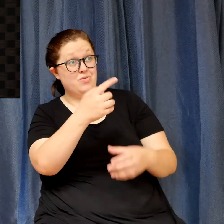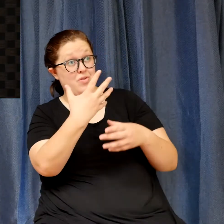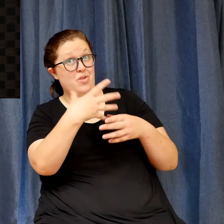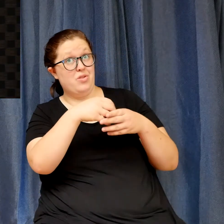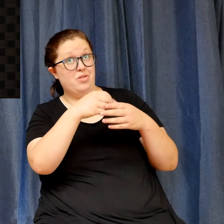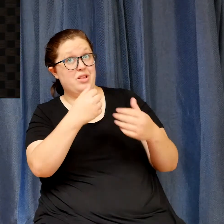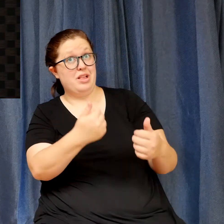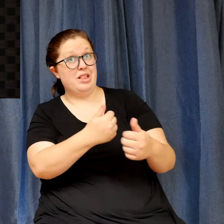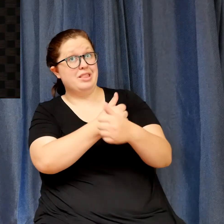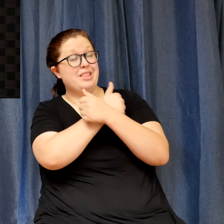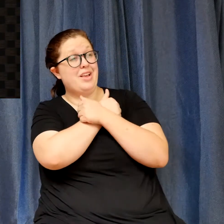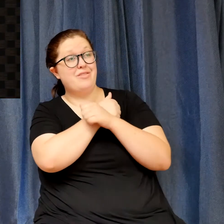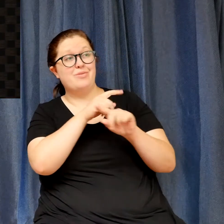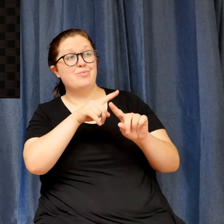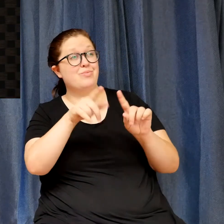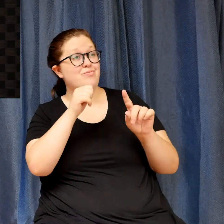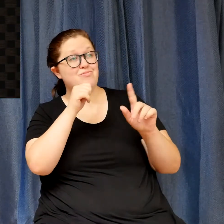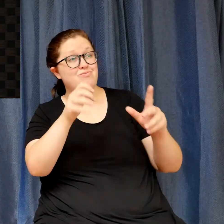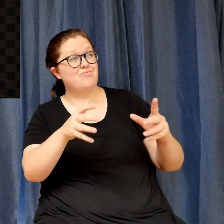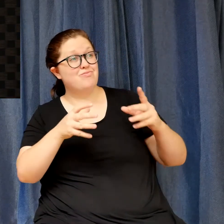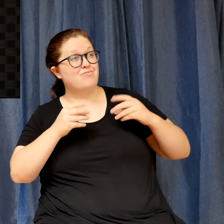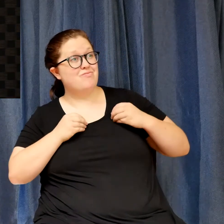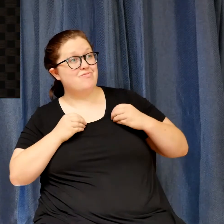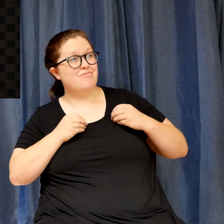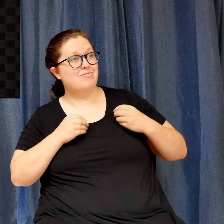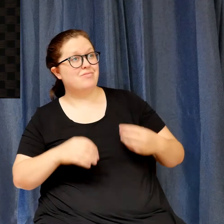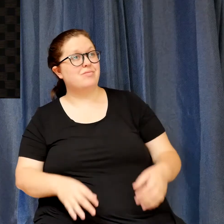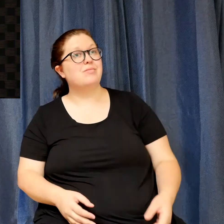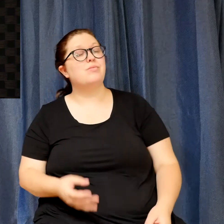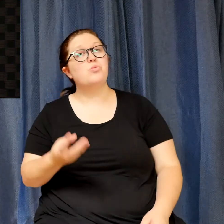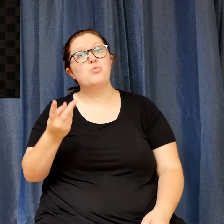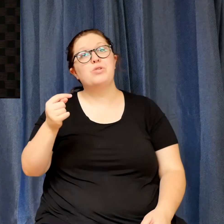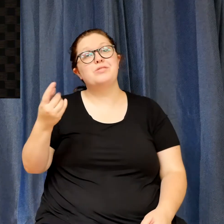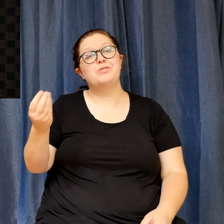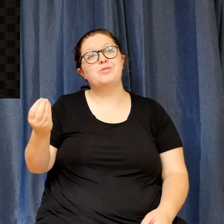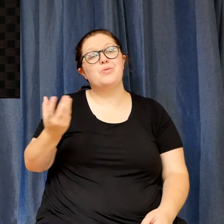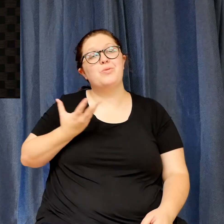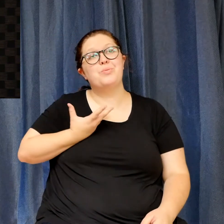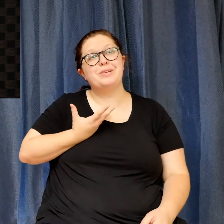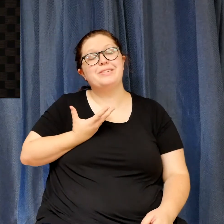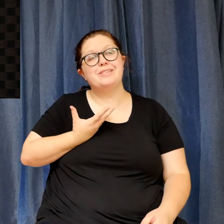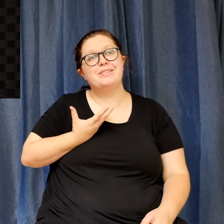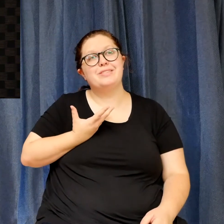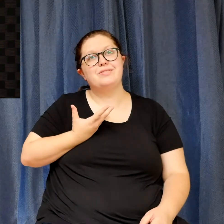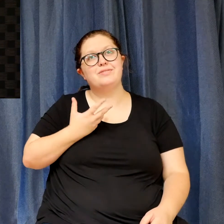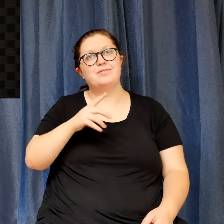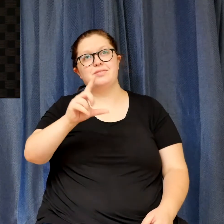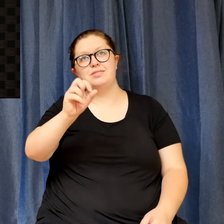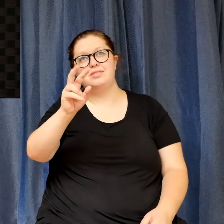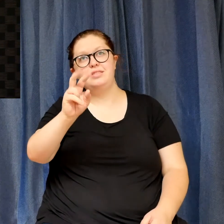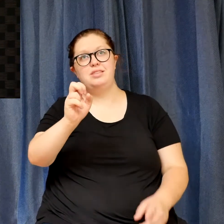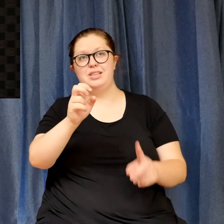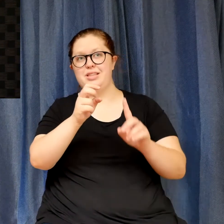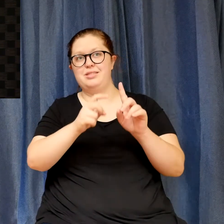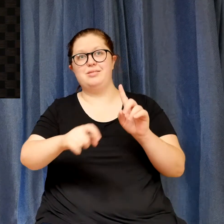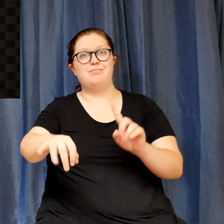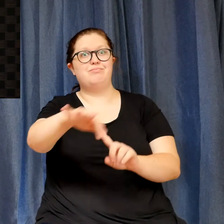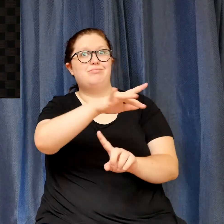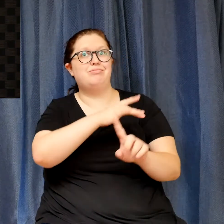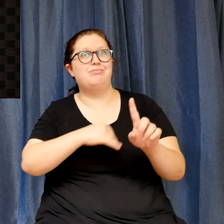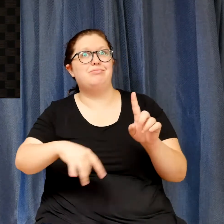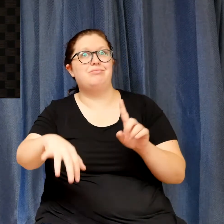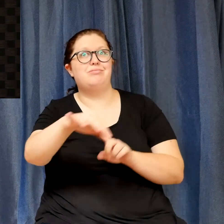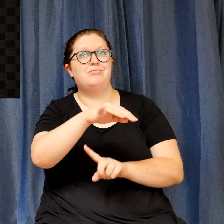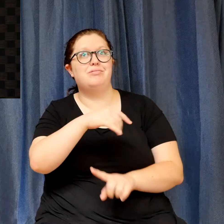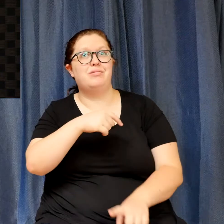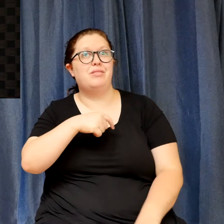of love, and you drink with a thimble." What she pointed out is that love was all